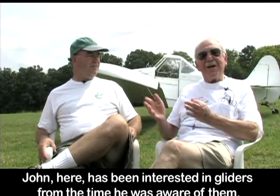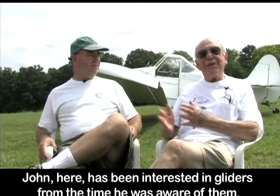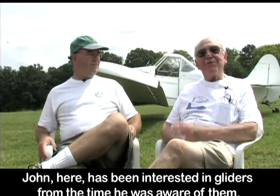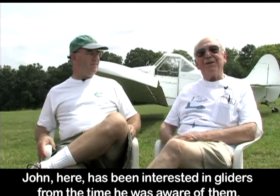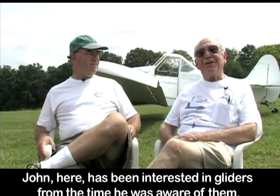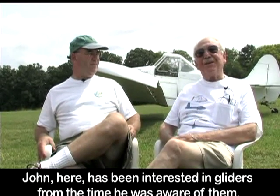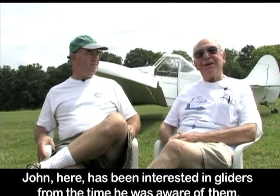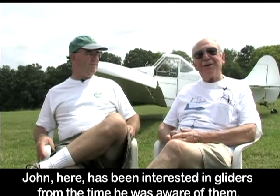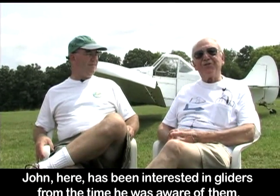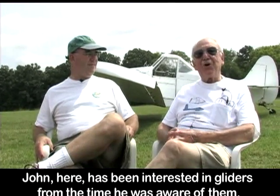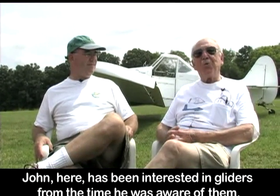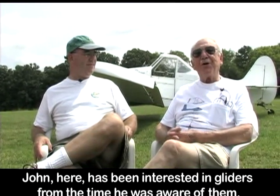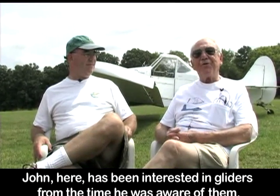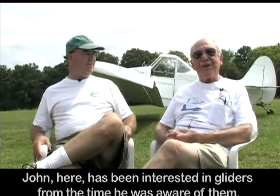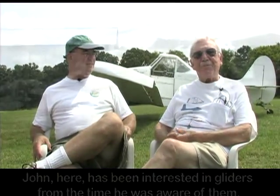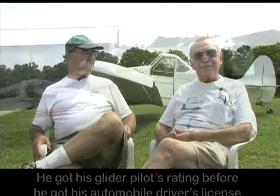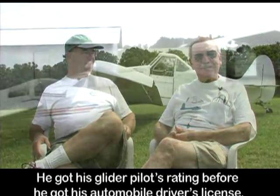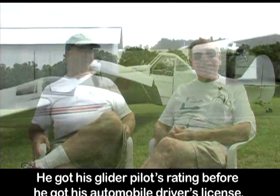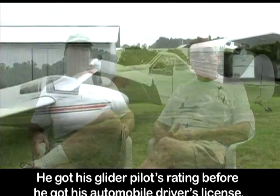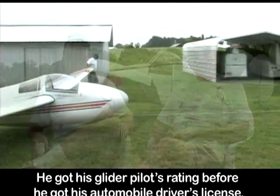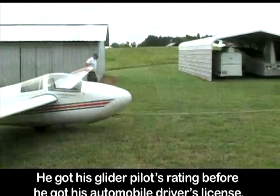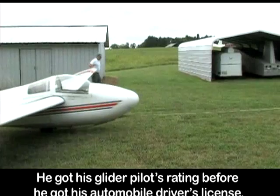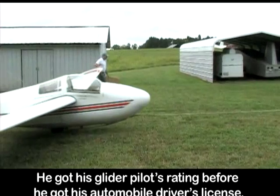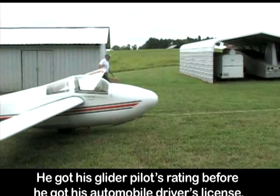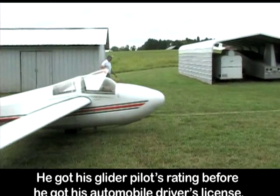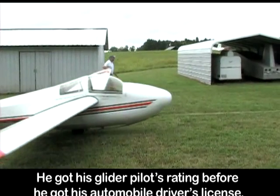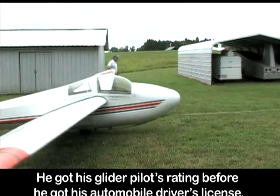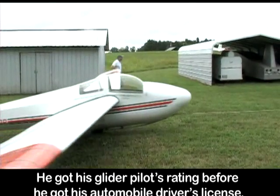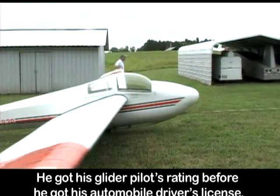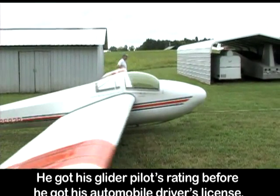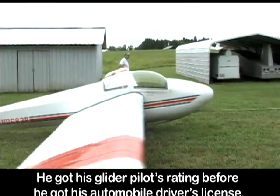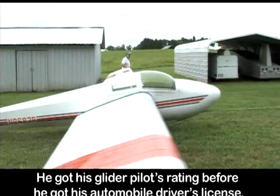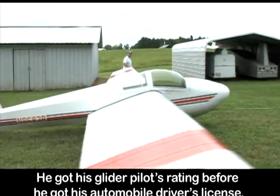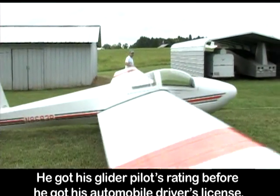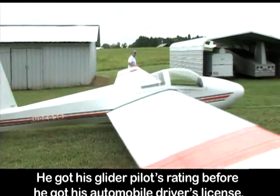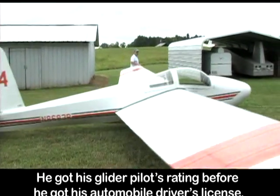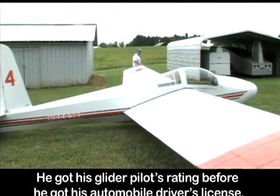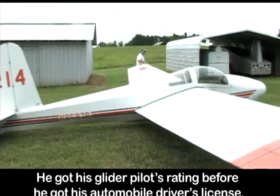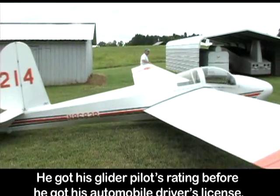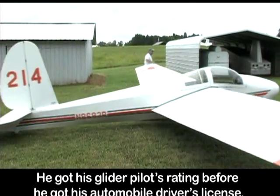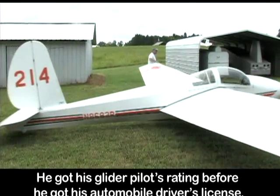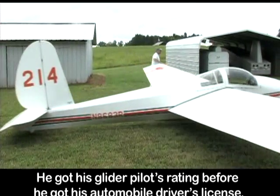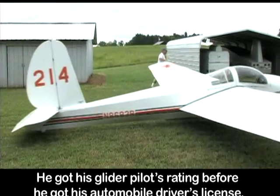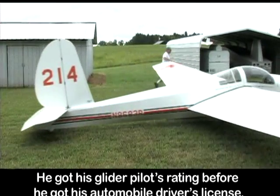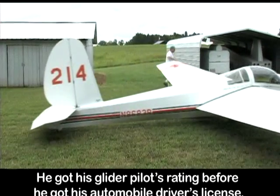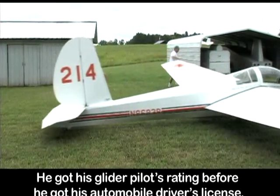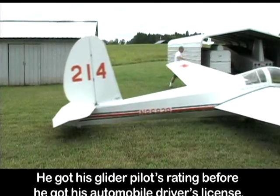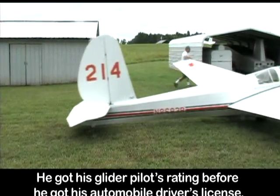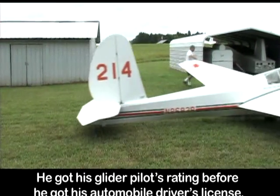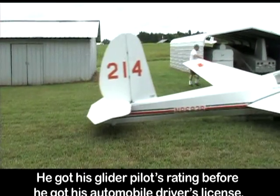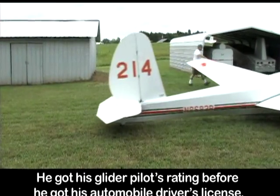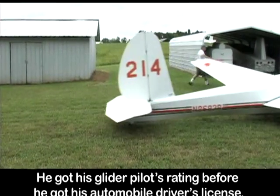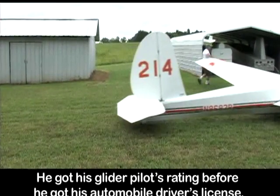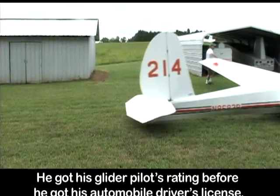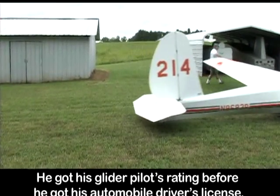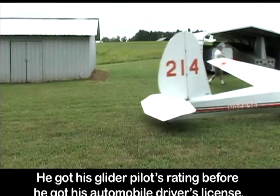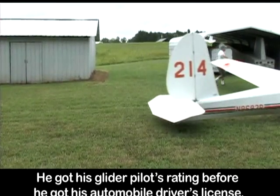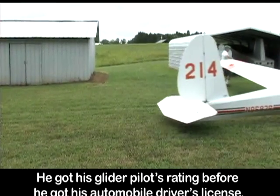he was aware of them. He got his glider pilot rating before he got his